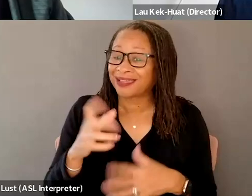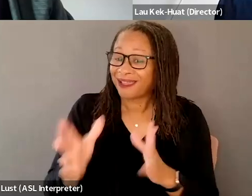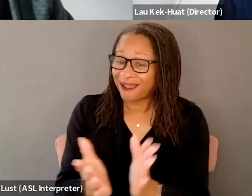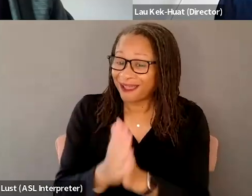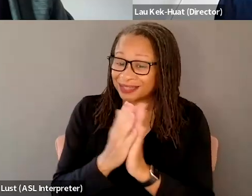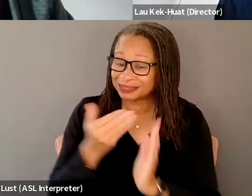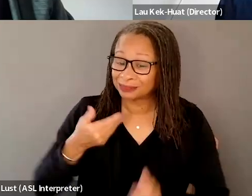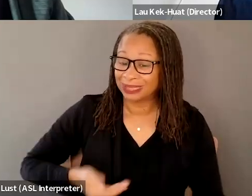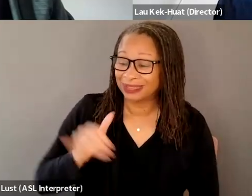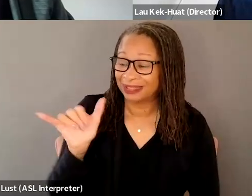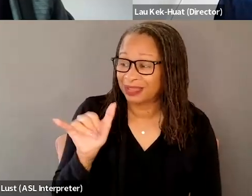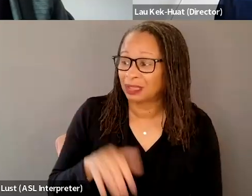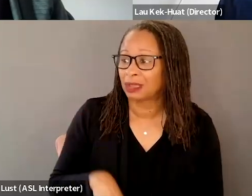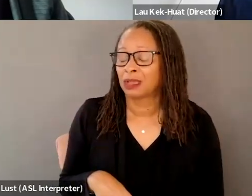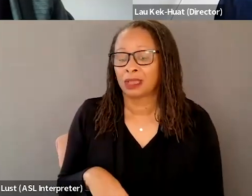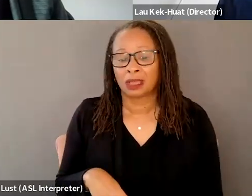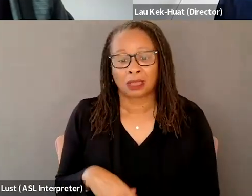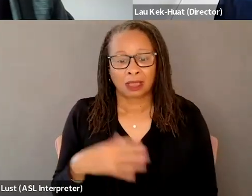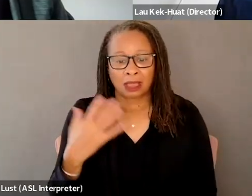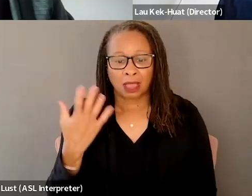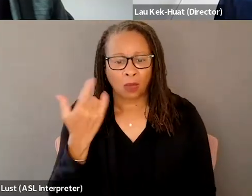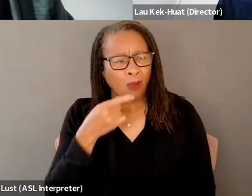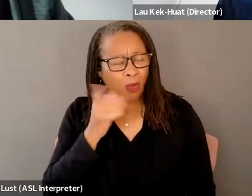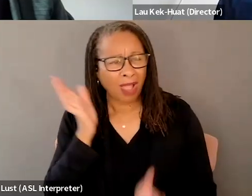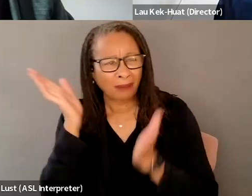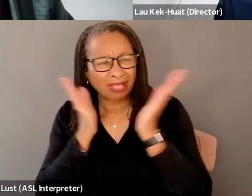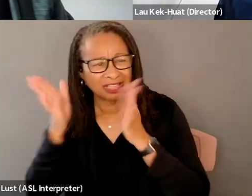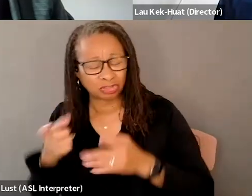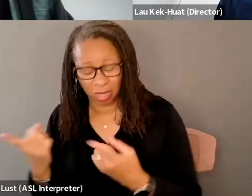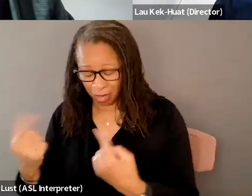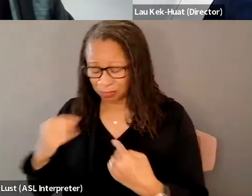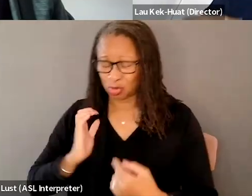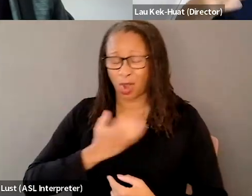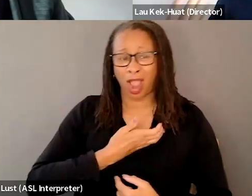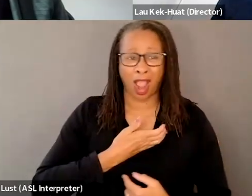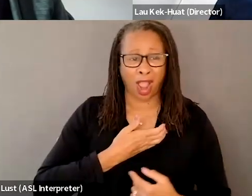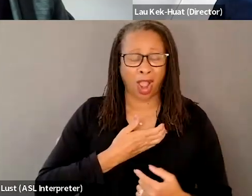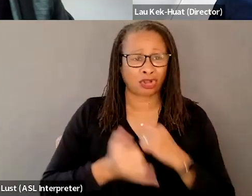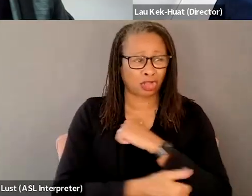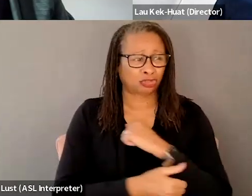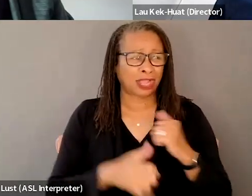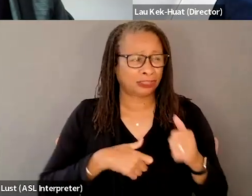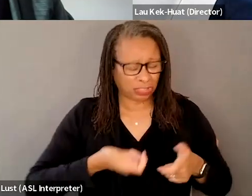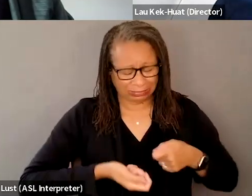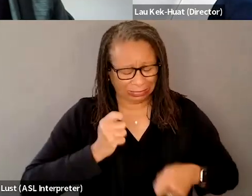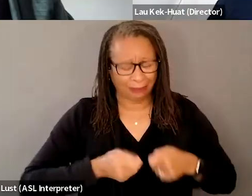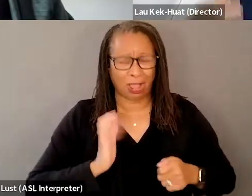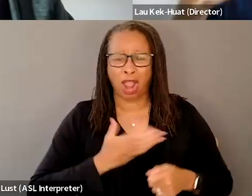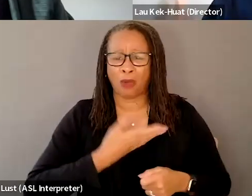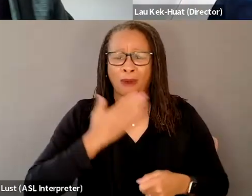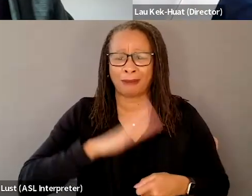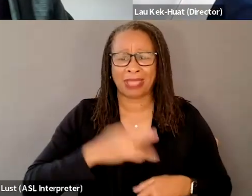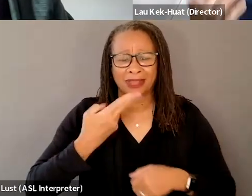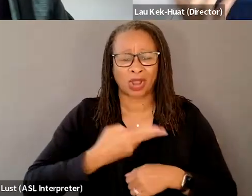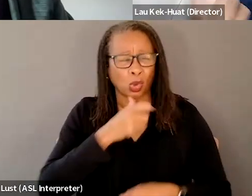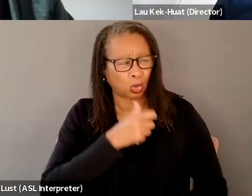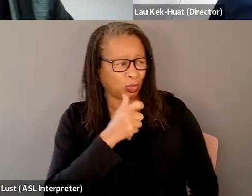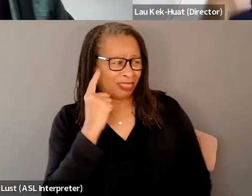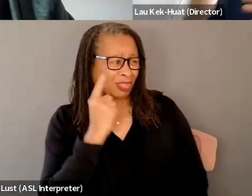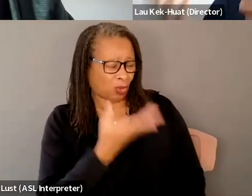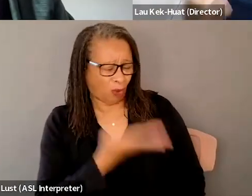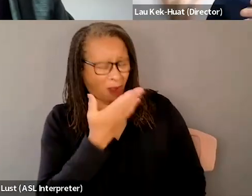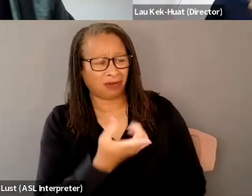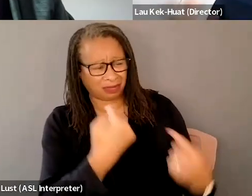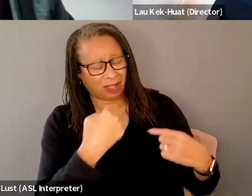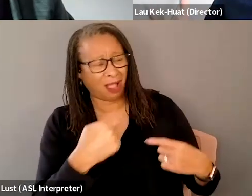like, why you, a Malaysian, come to our country and try to dig up our dark history? Mm-hmm. Who do you think you are? You can come